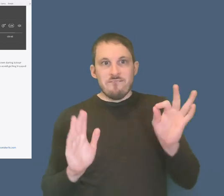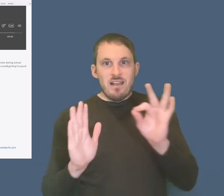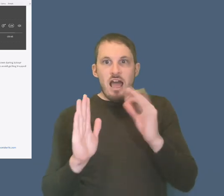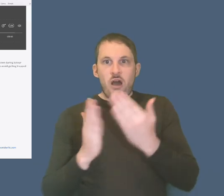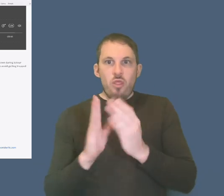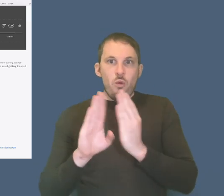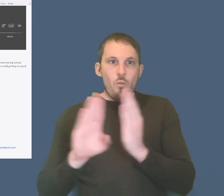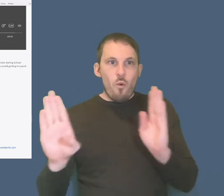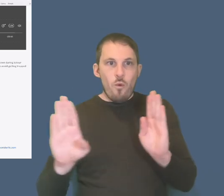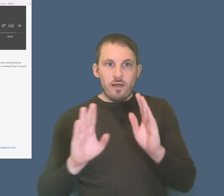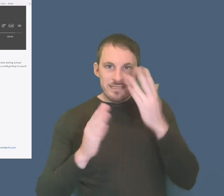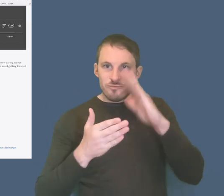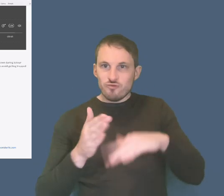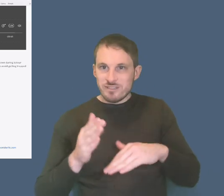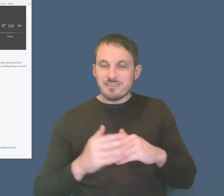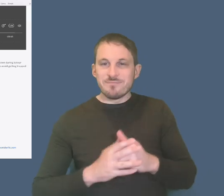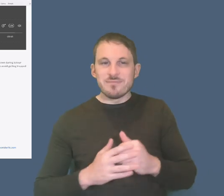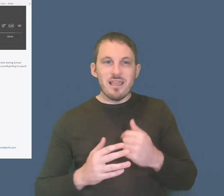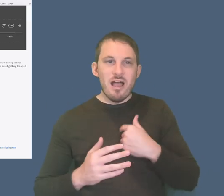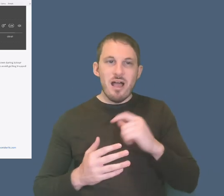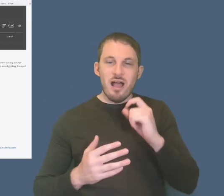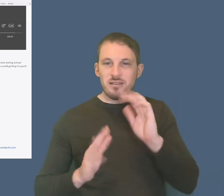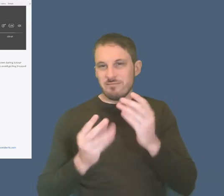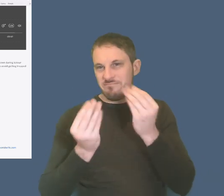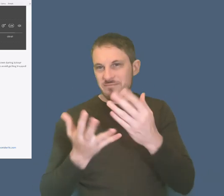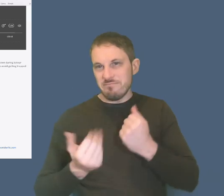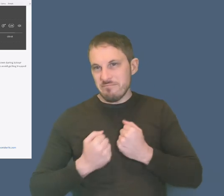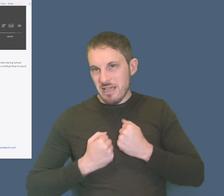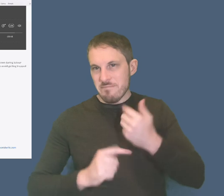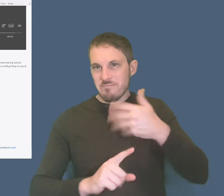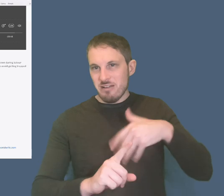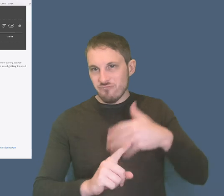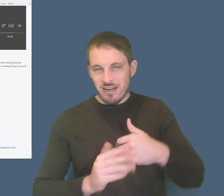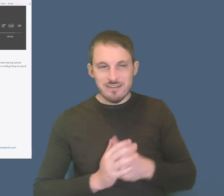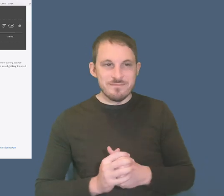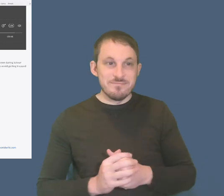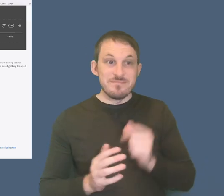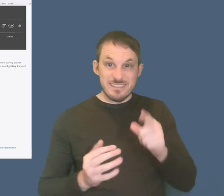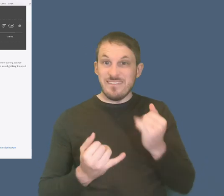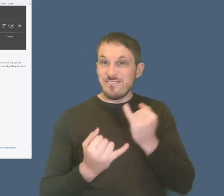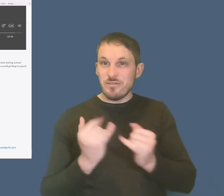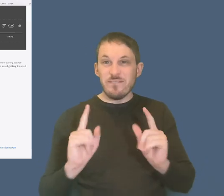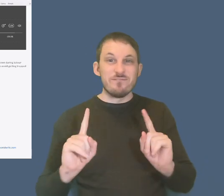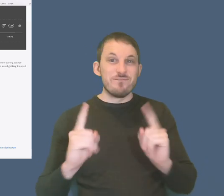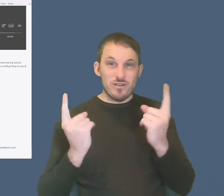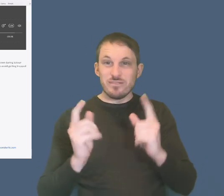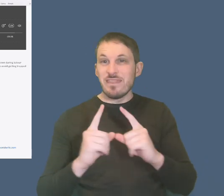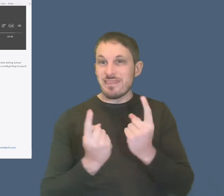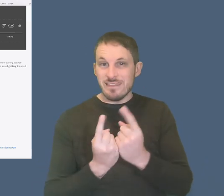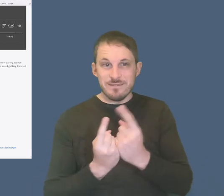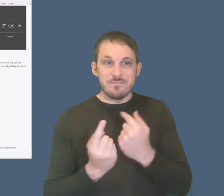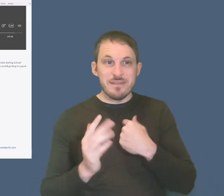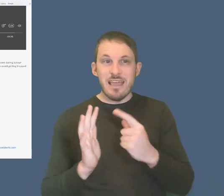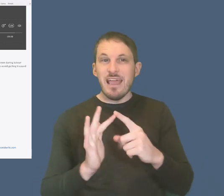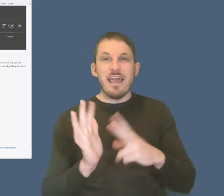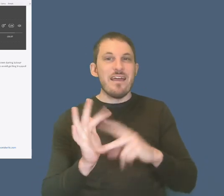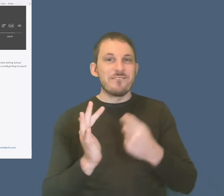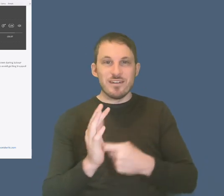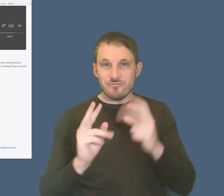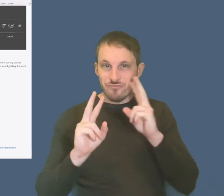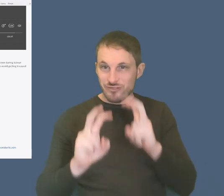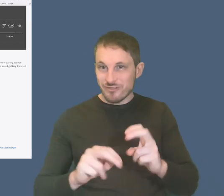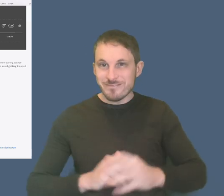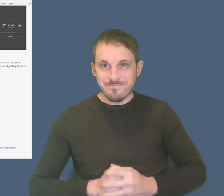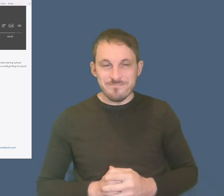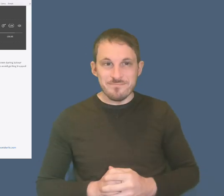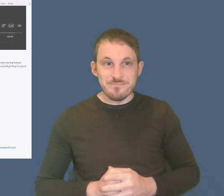through this research as we go today. But that's my background in this area. It's the very, very first thing I ever researched as a researcher.